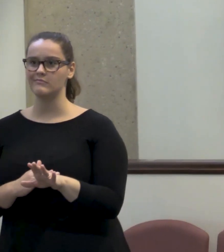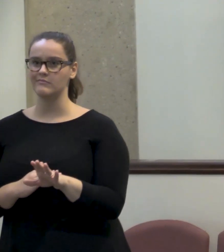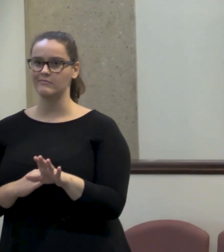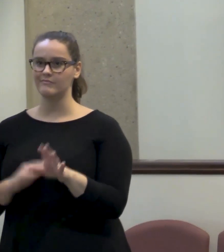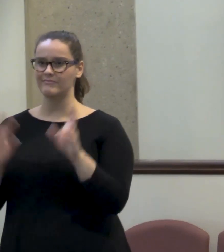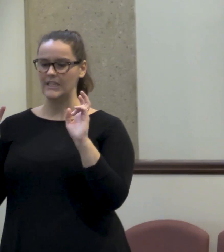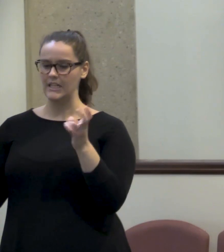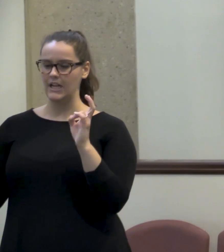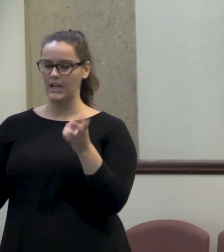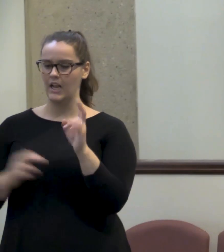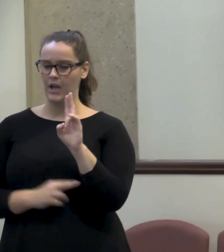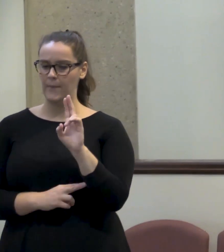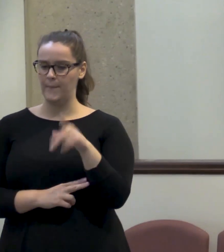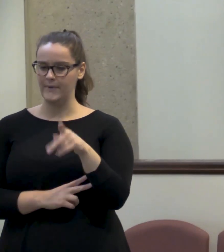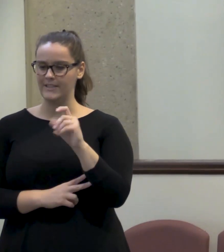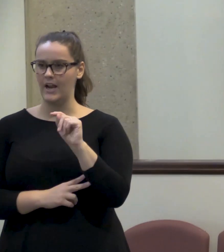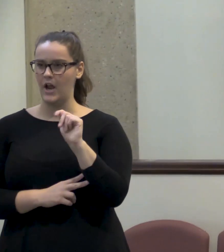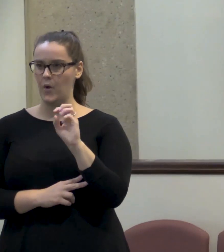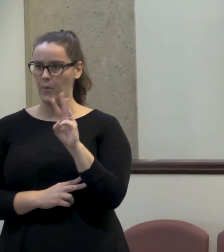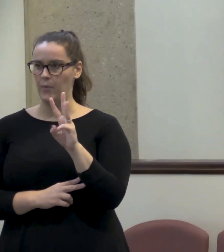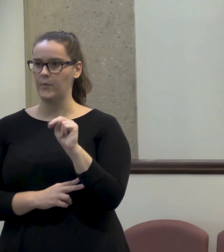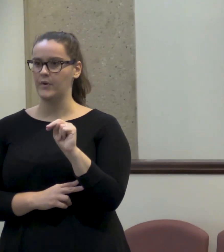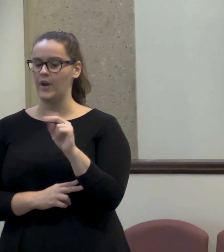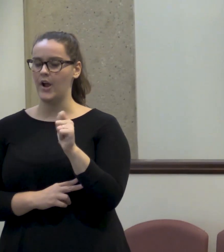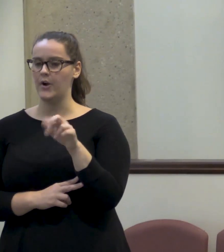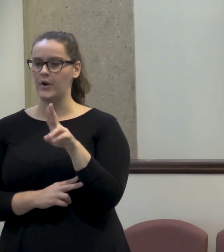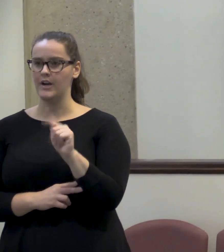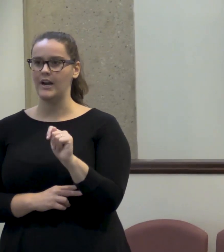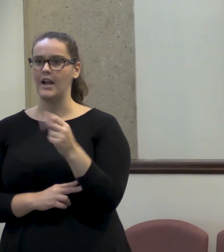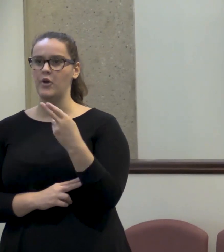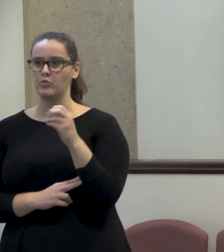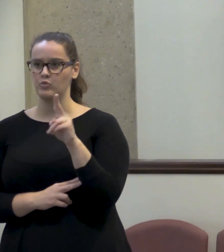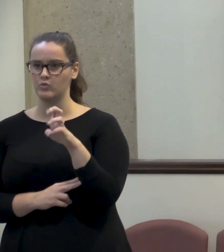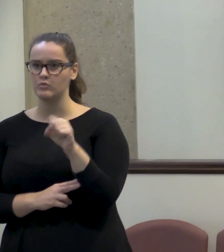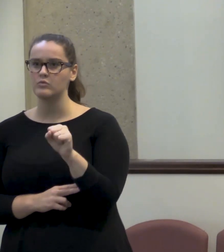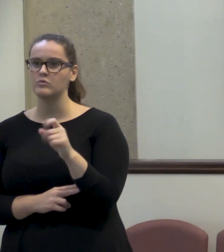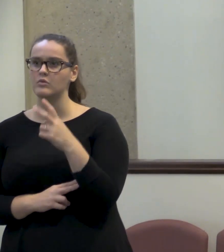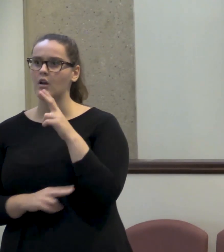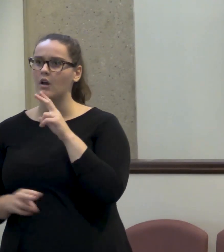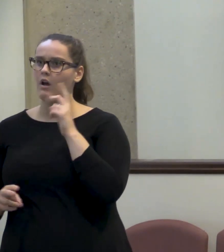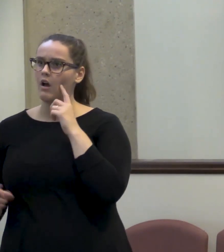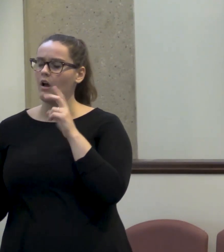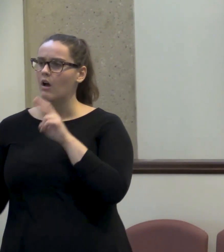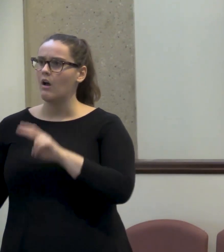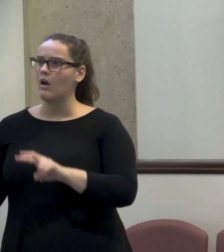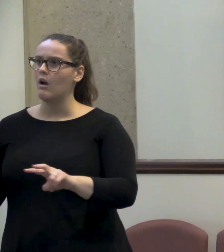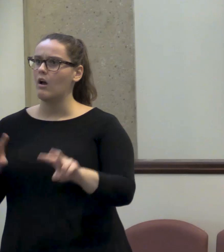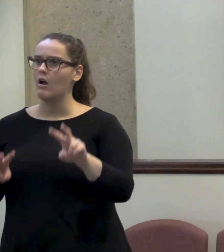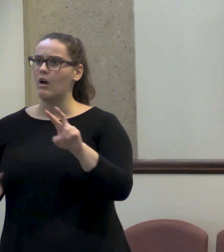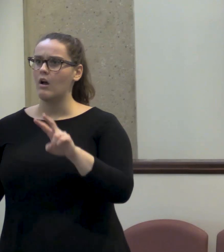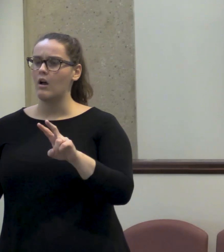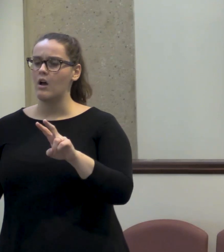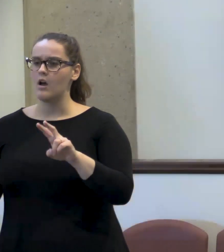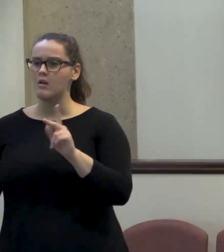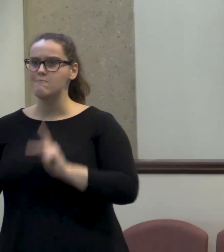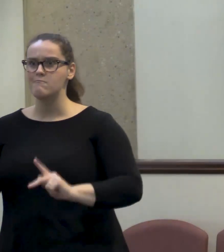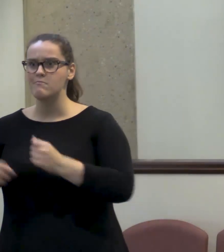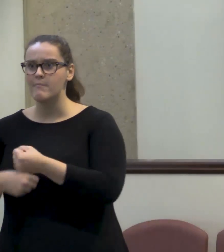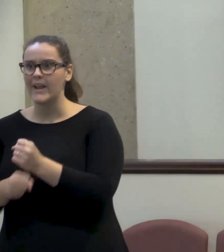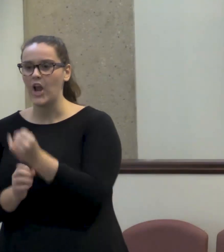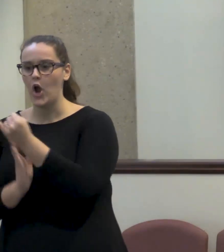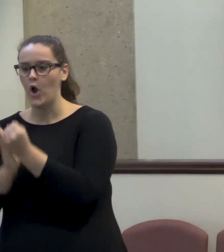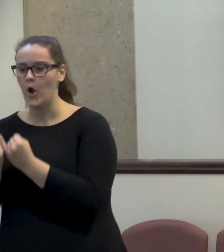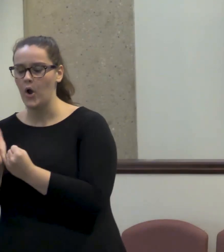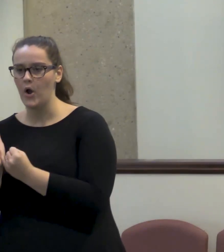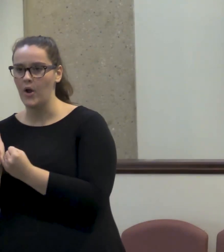Uptown Art House, and I saw a room full of PCM volunteers making art for the People's Climate March. And I saw a room